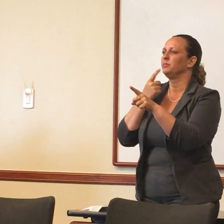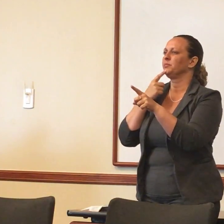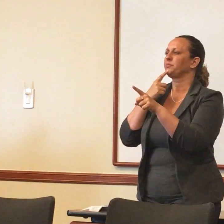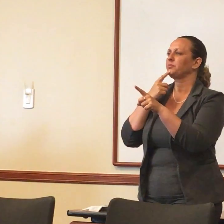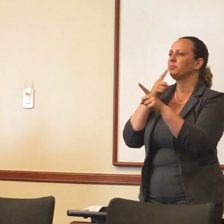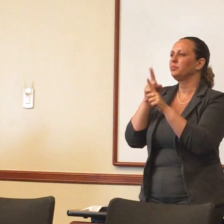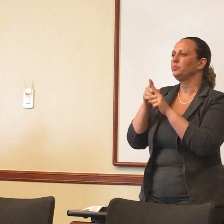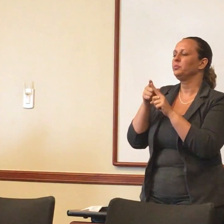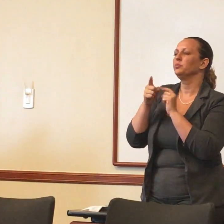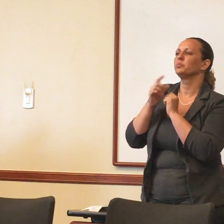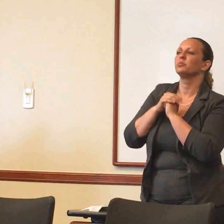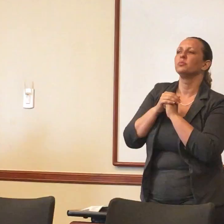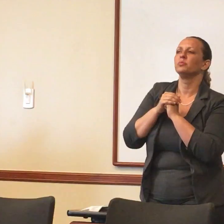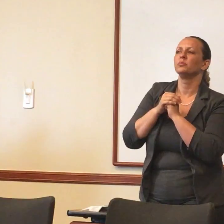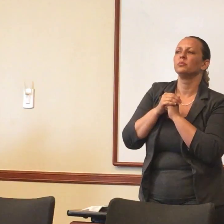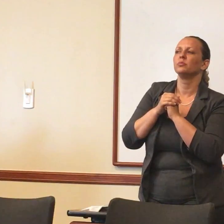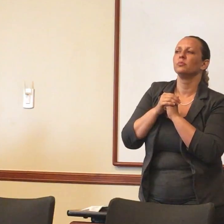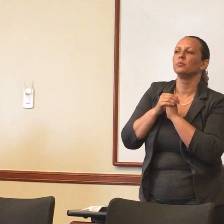Suppose if,